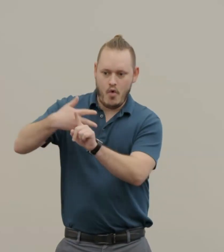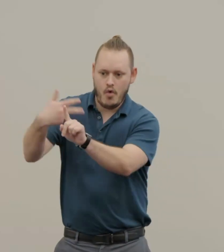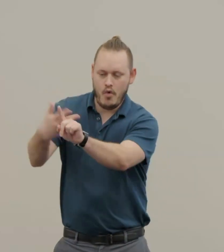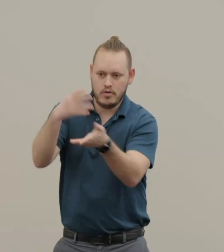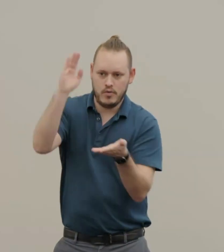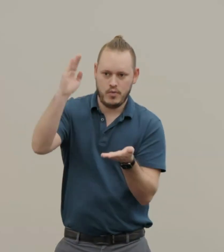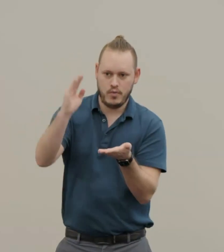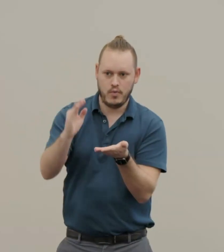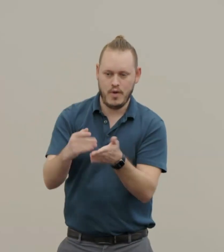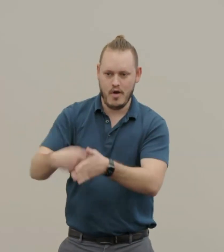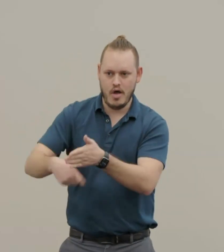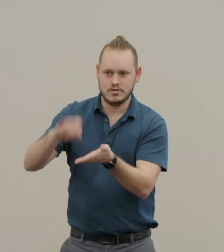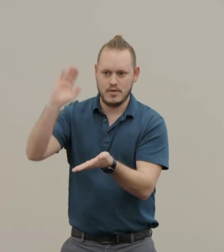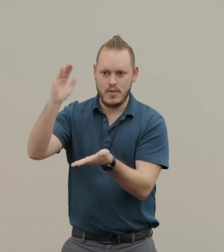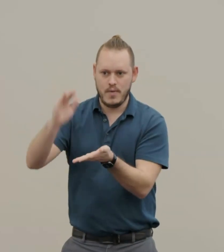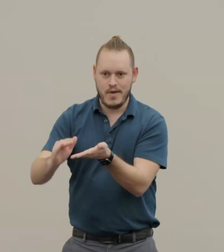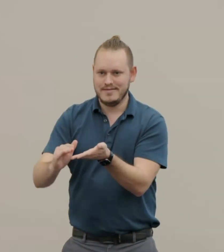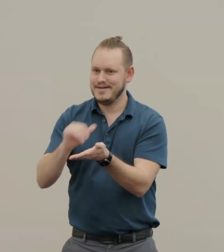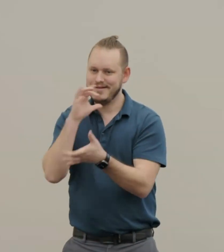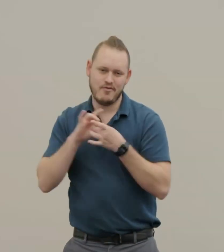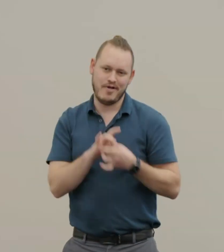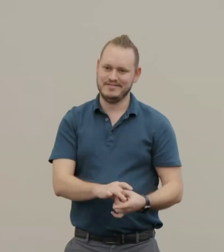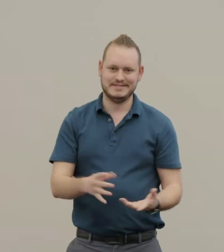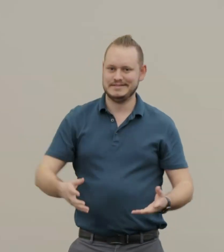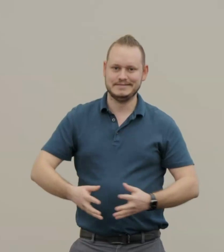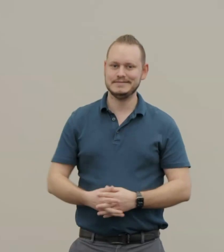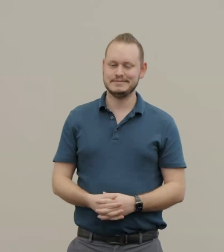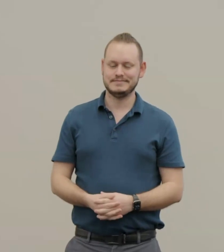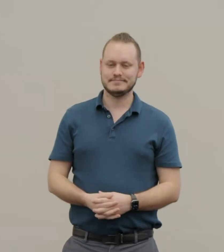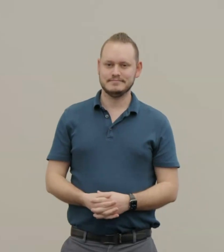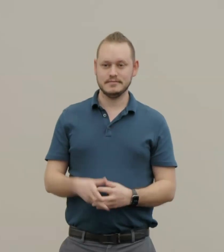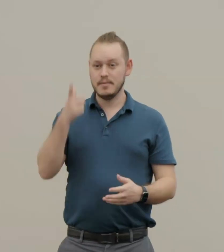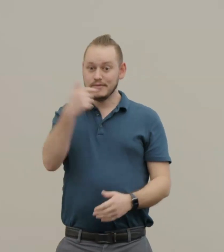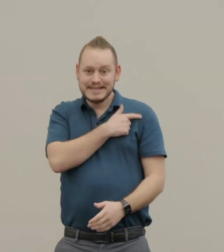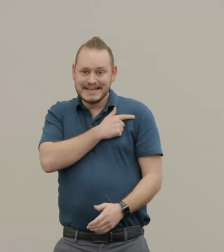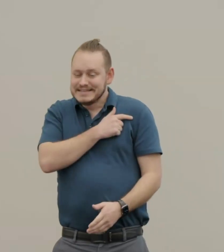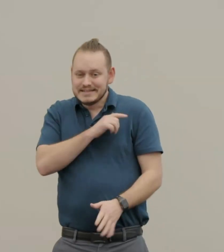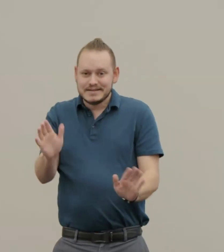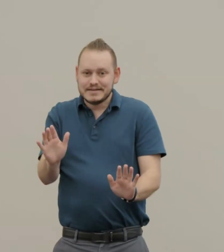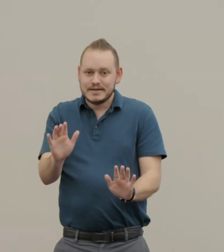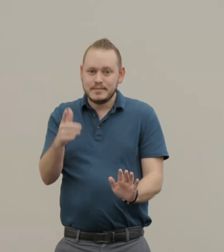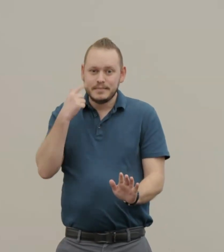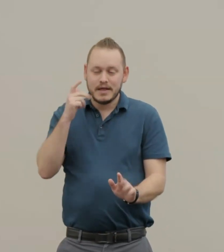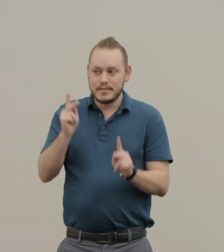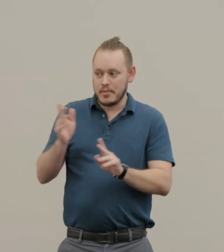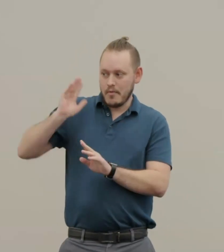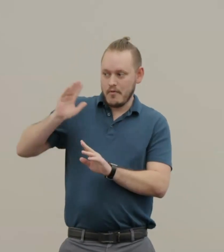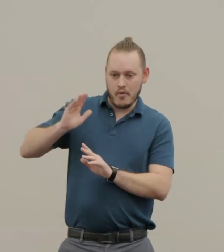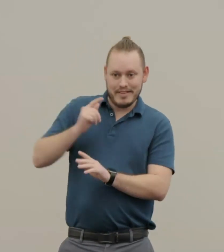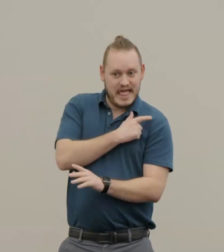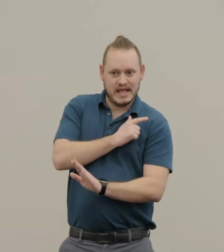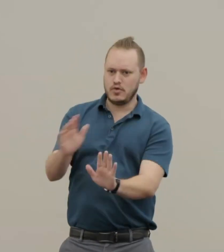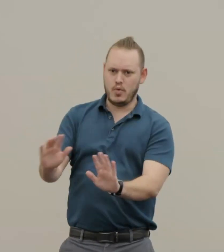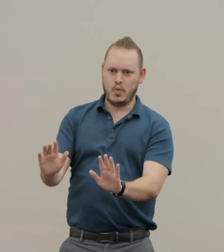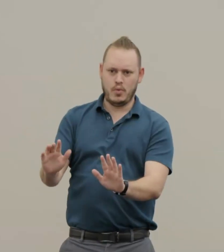be, not really relevant, right? It's not because we're lazy. It's not because people before were lazy. It's because